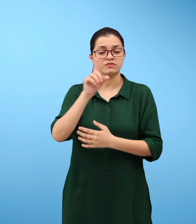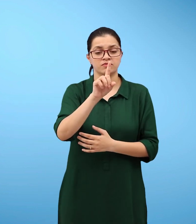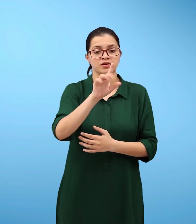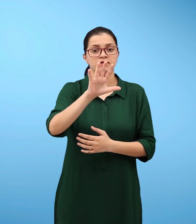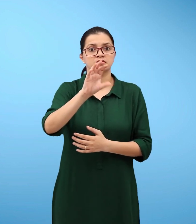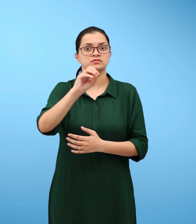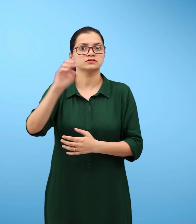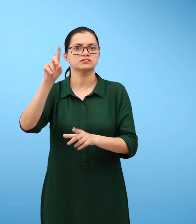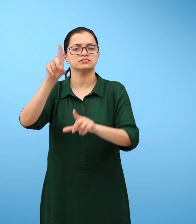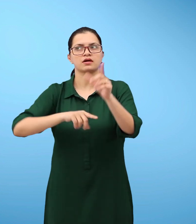1,500 years ago.